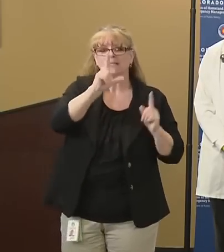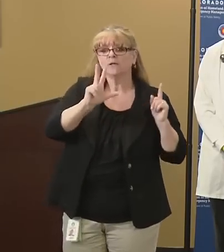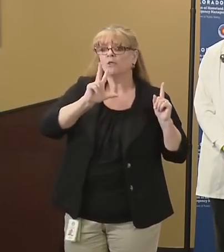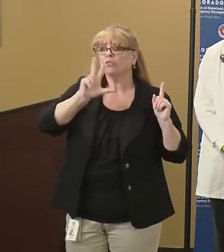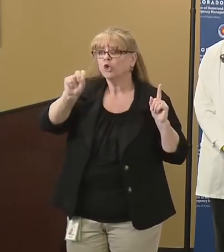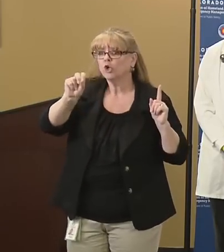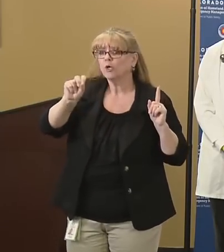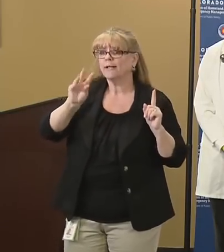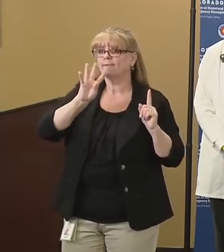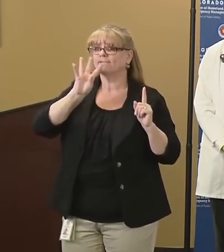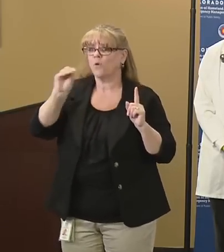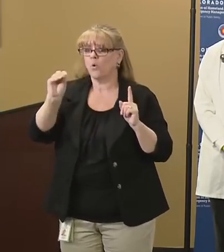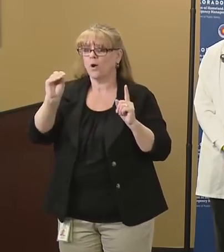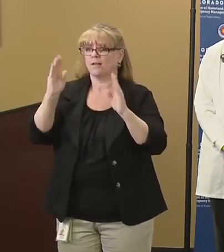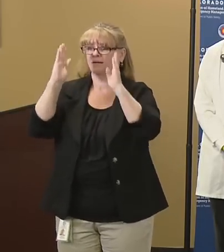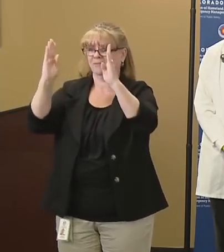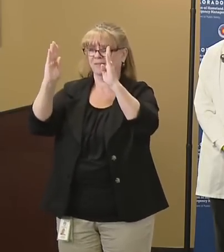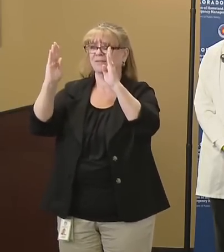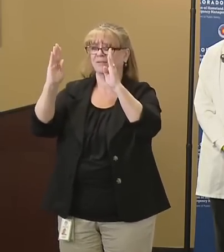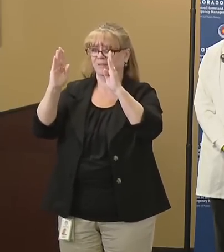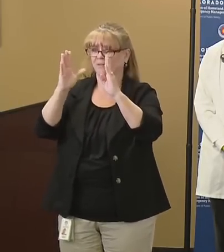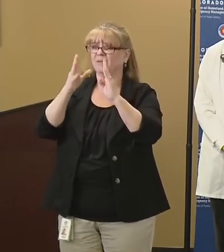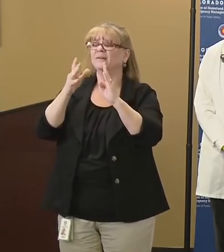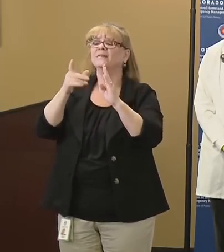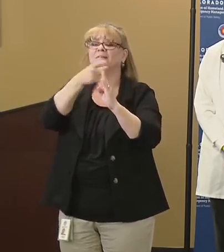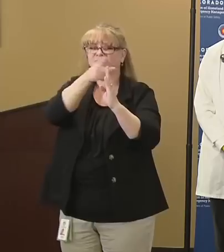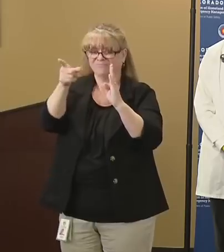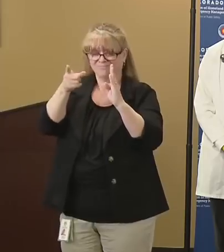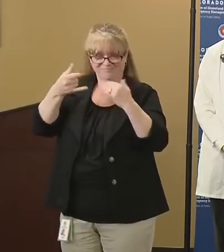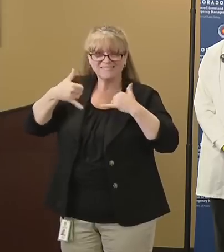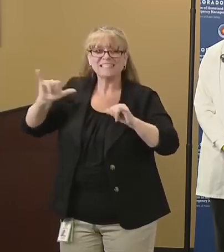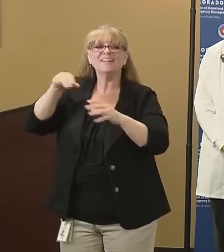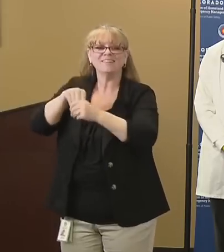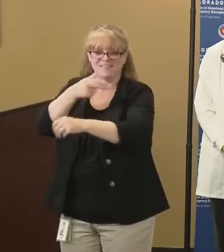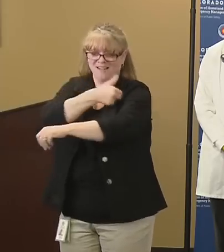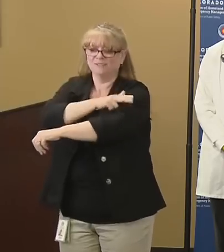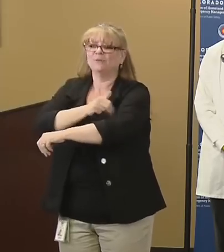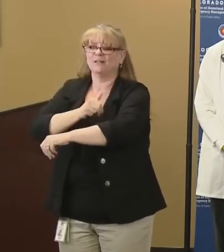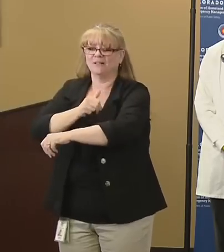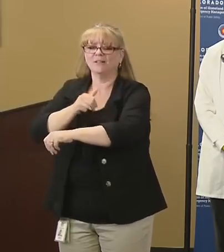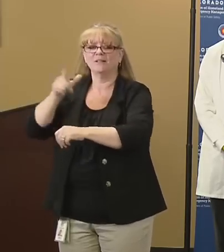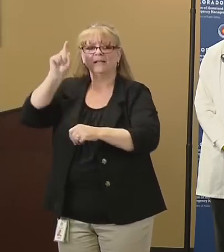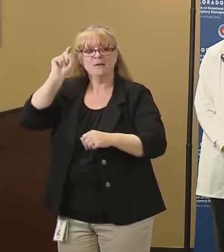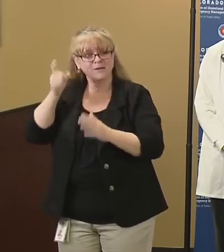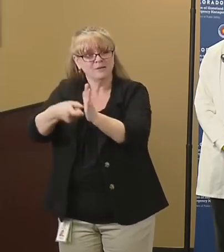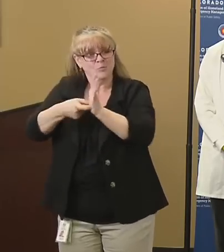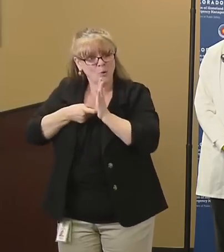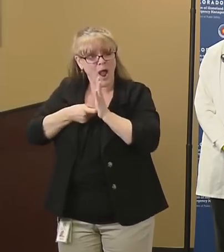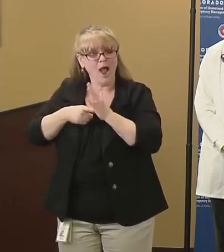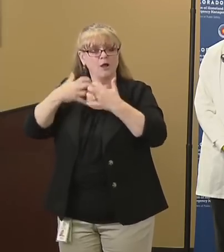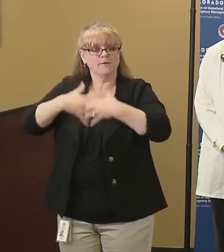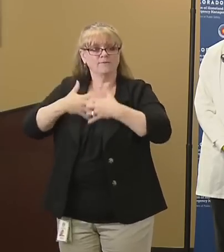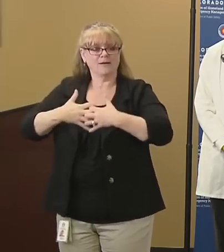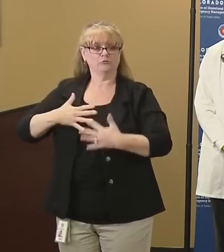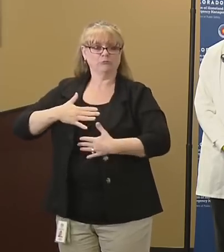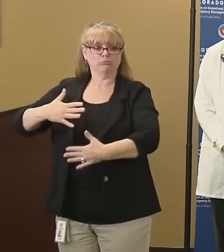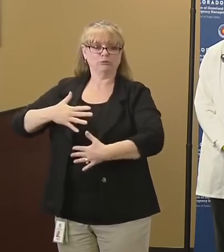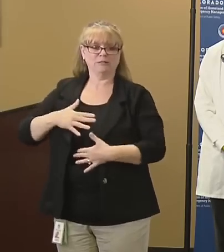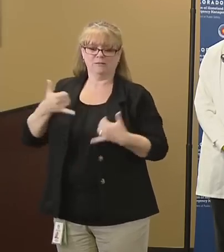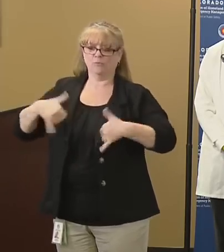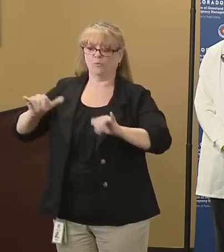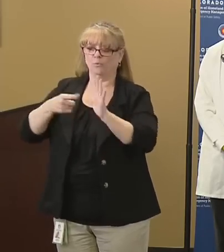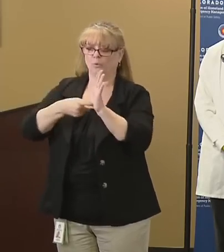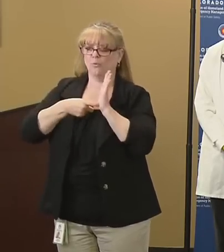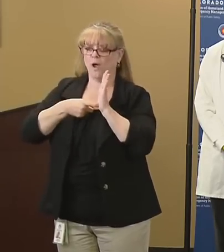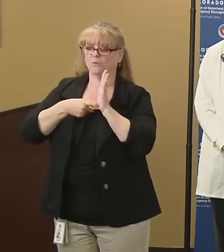into hospitalization, might need ventilators, that could even lose their life. I also have the partial update figures for today that show